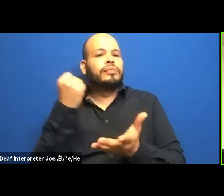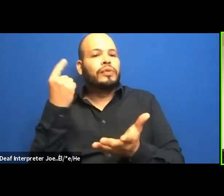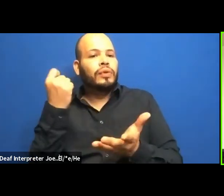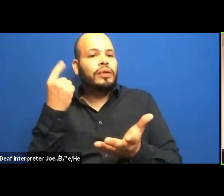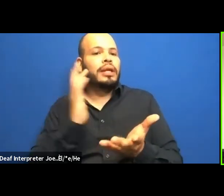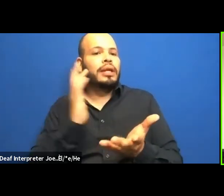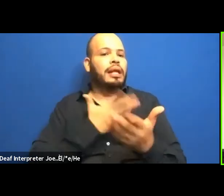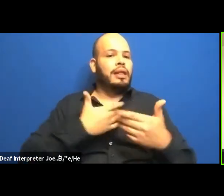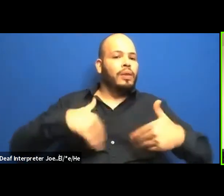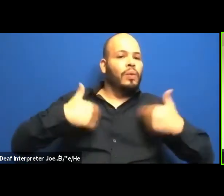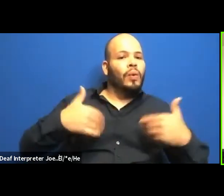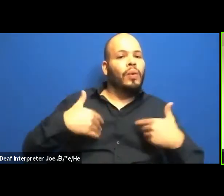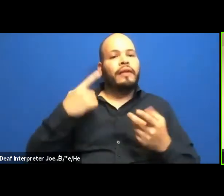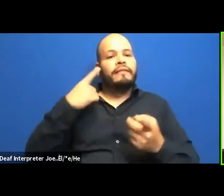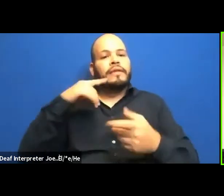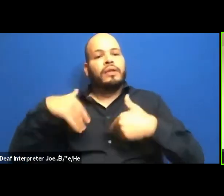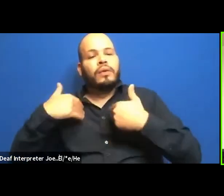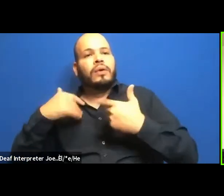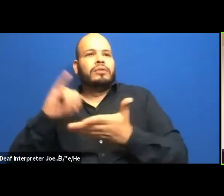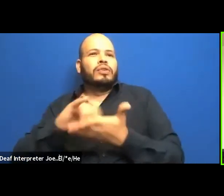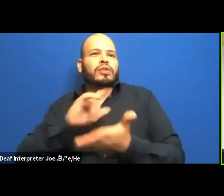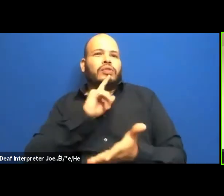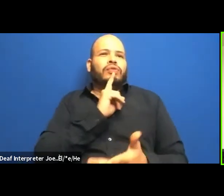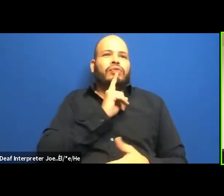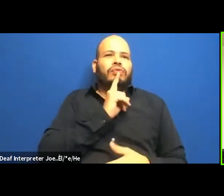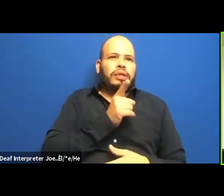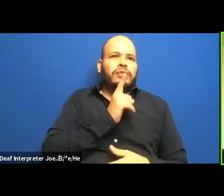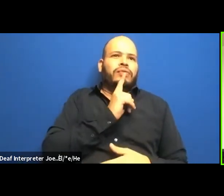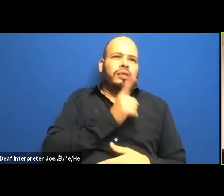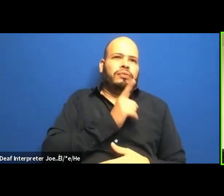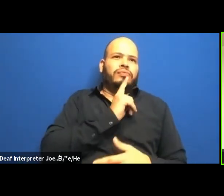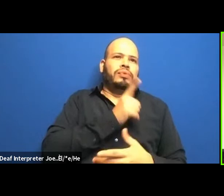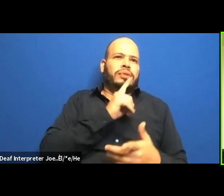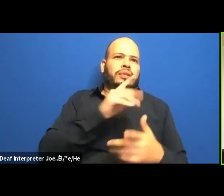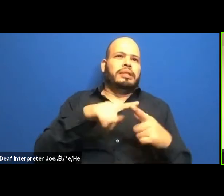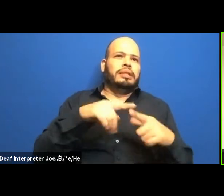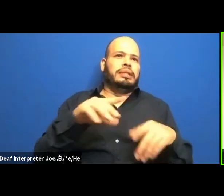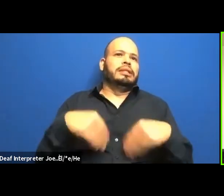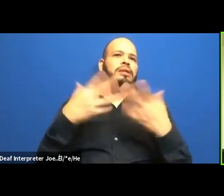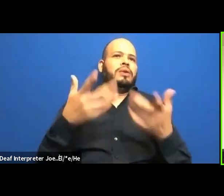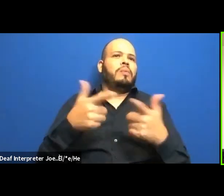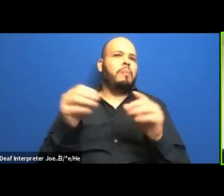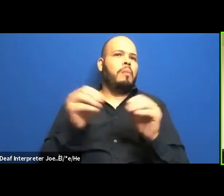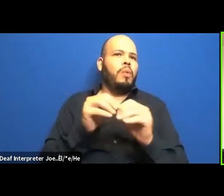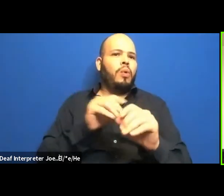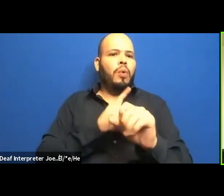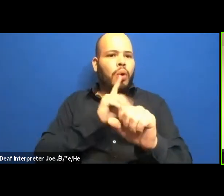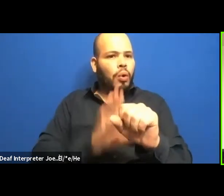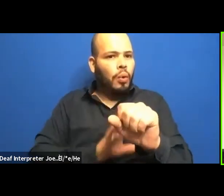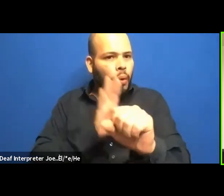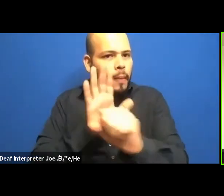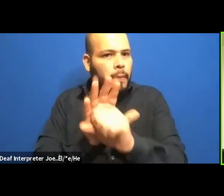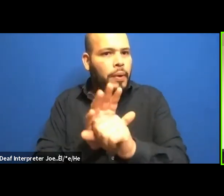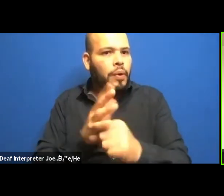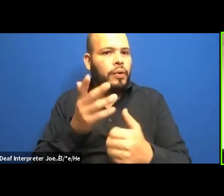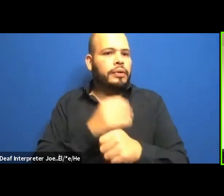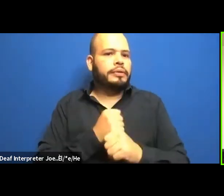giving a little bit more commitment, a little bit more out of the state of my regular